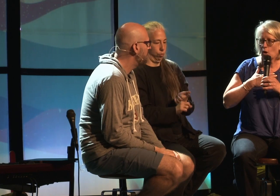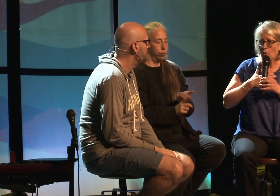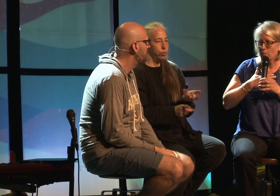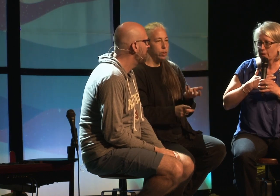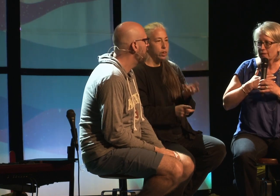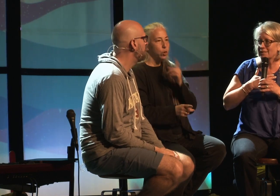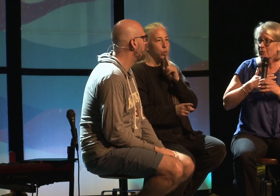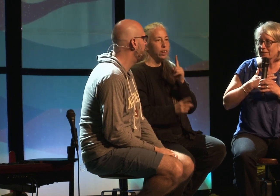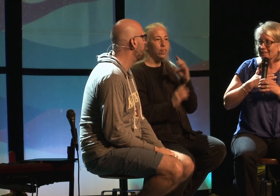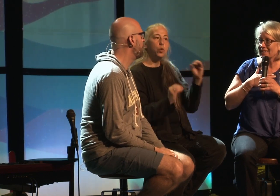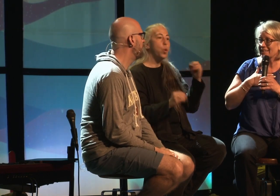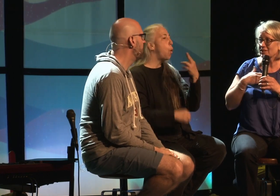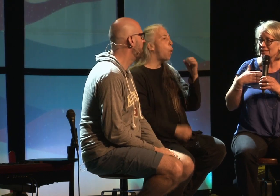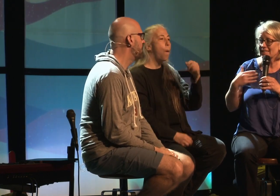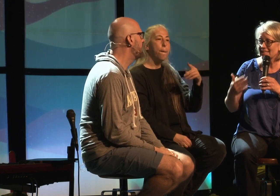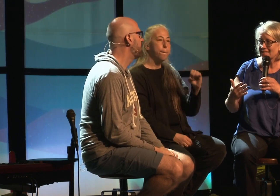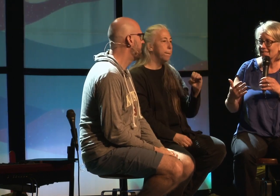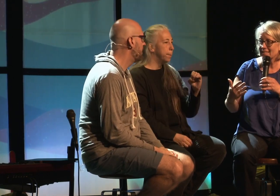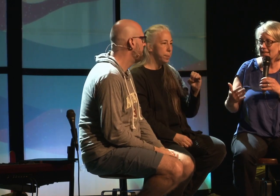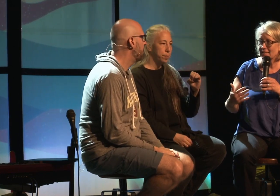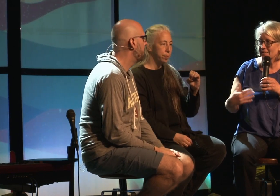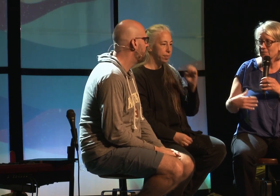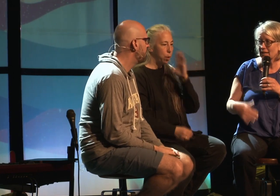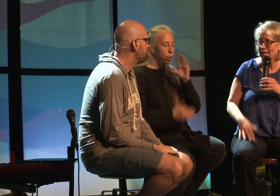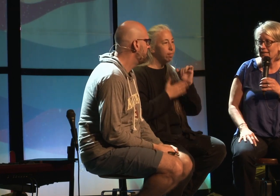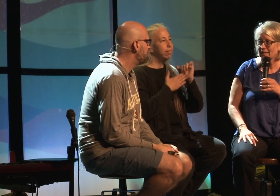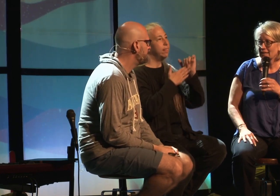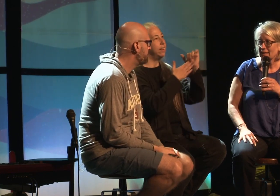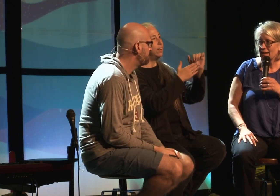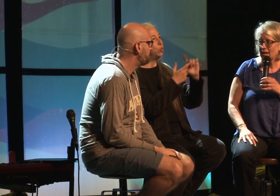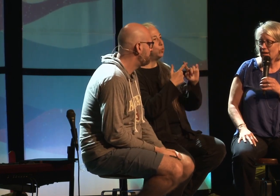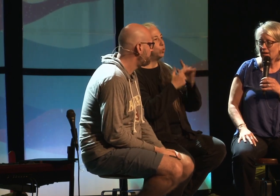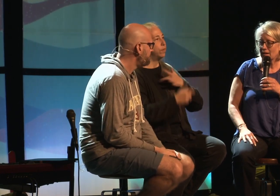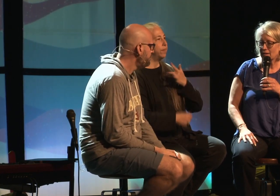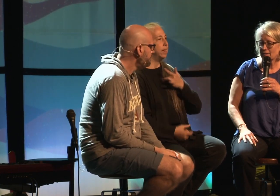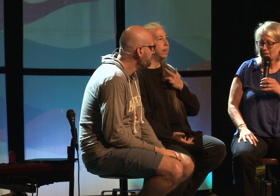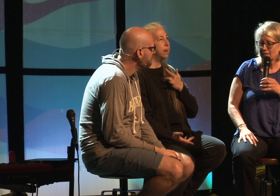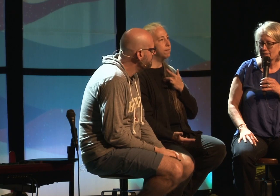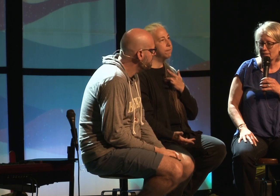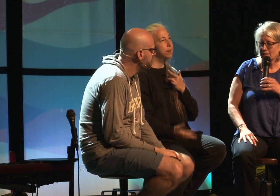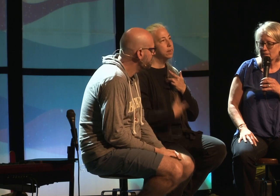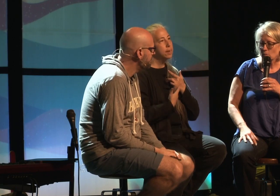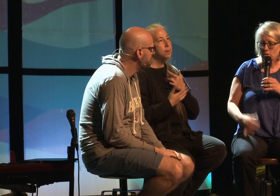there's no hope. Is where it just leads to this sense of like.